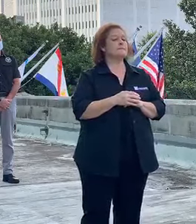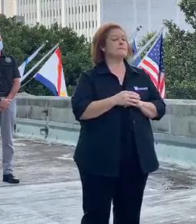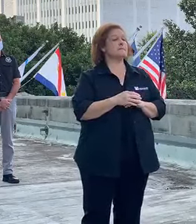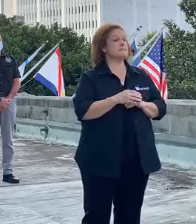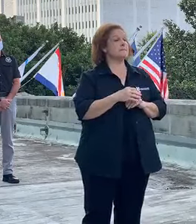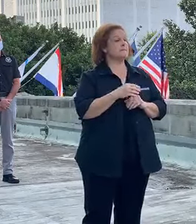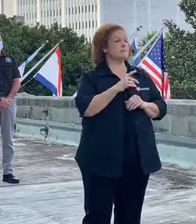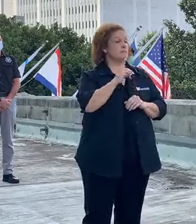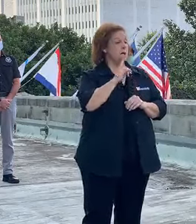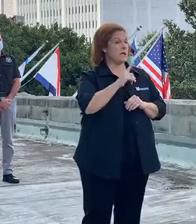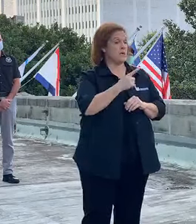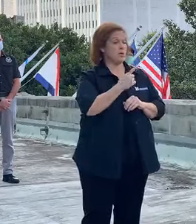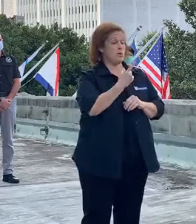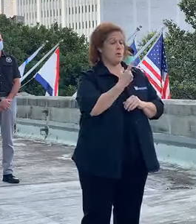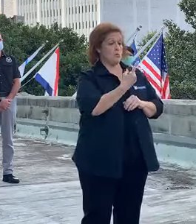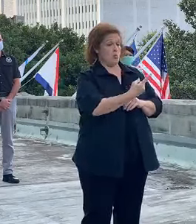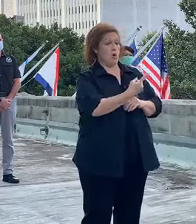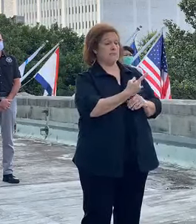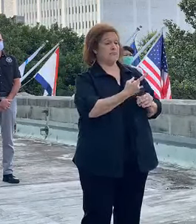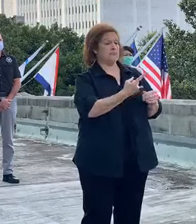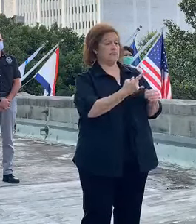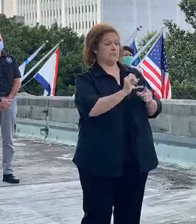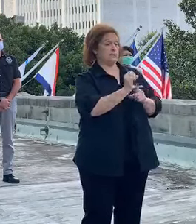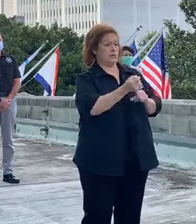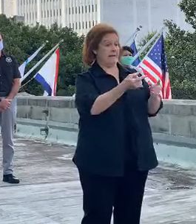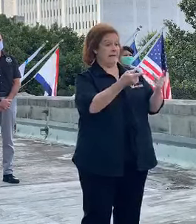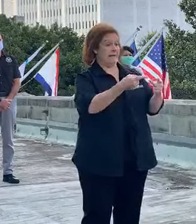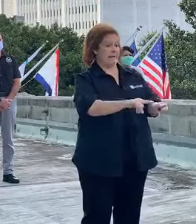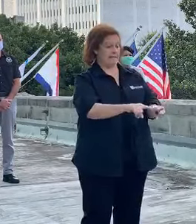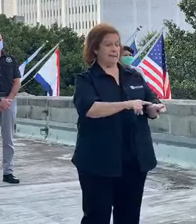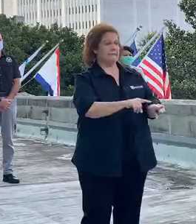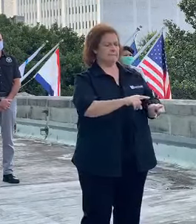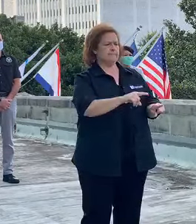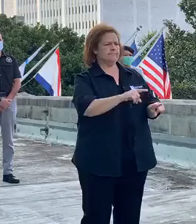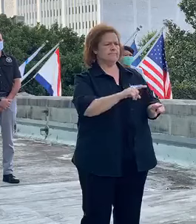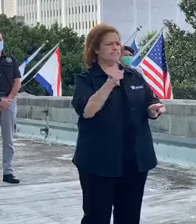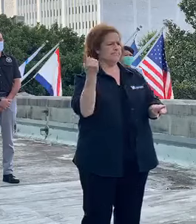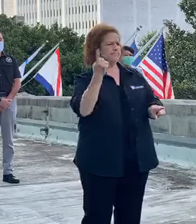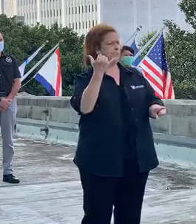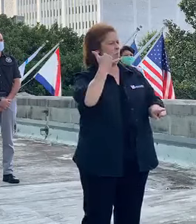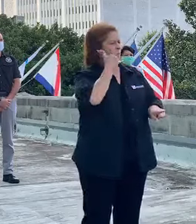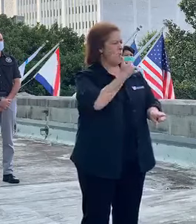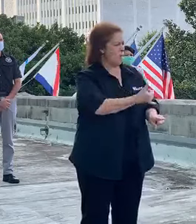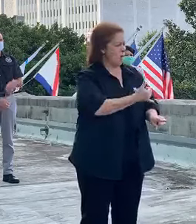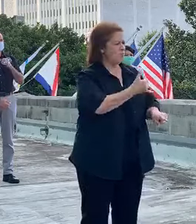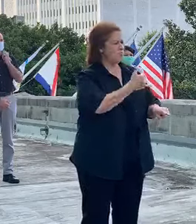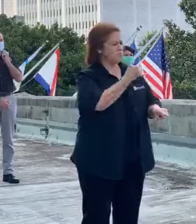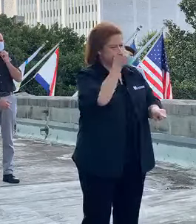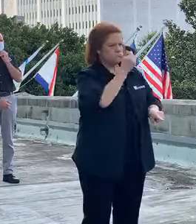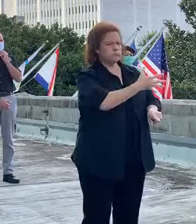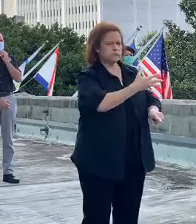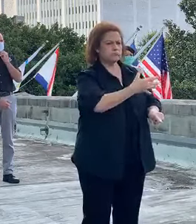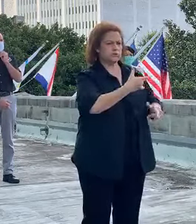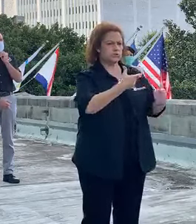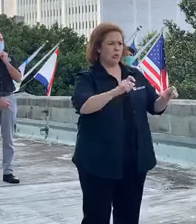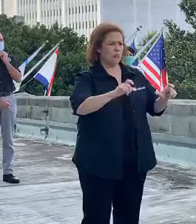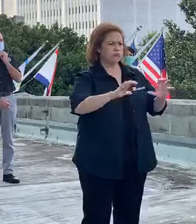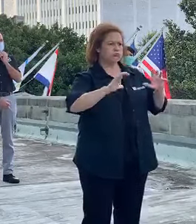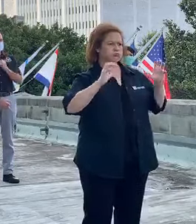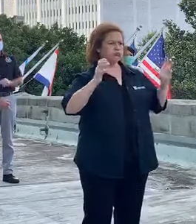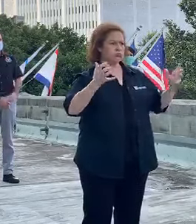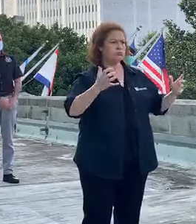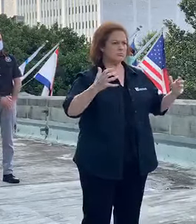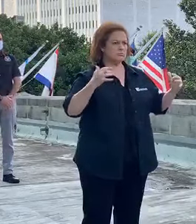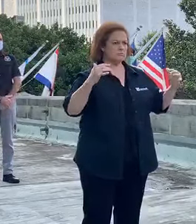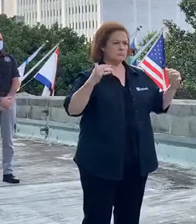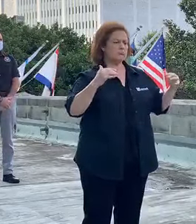with the exception of one particular incident, calls of large gatherings resulted in only warnings by the New Orleans Police